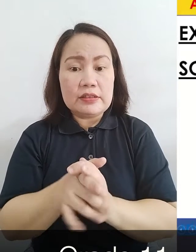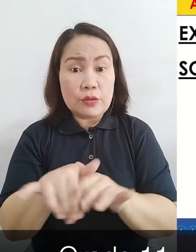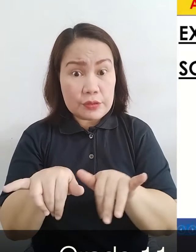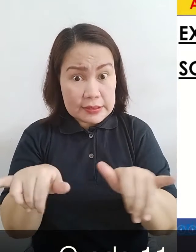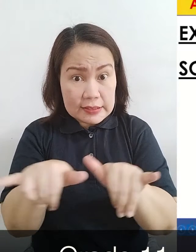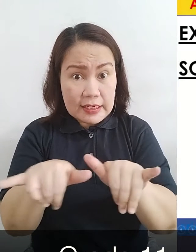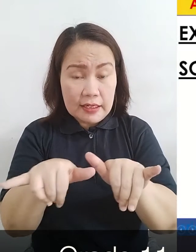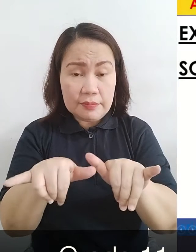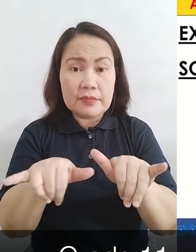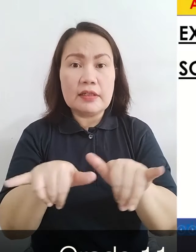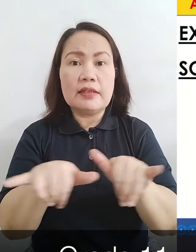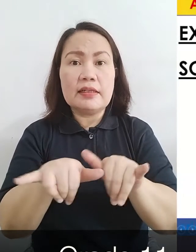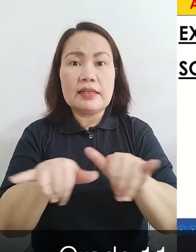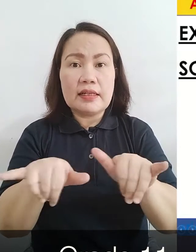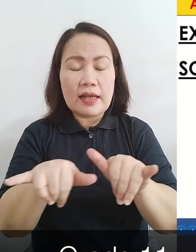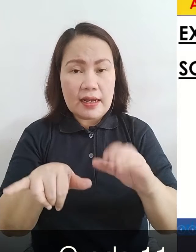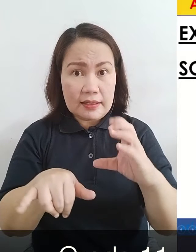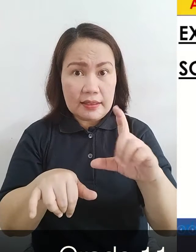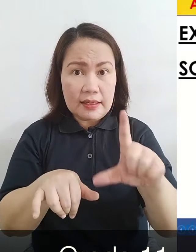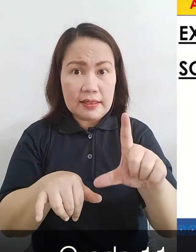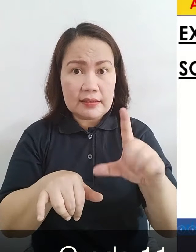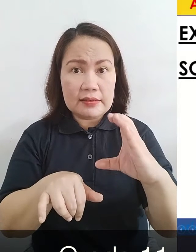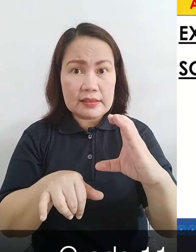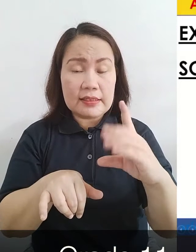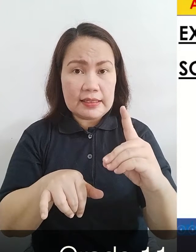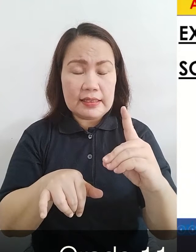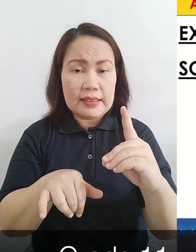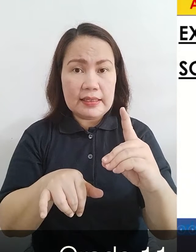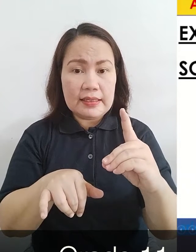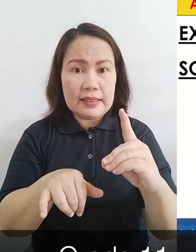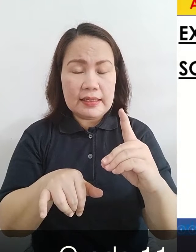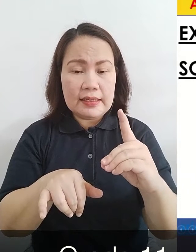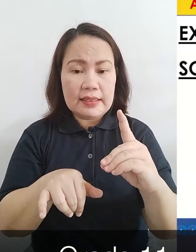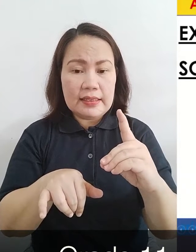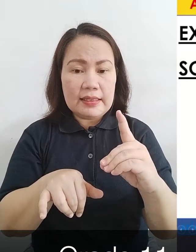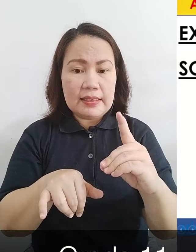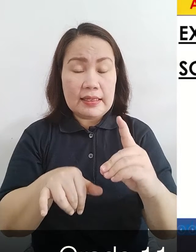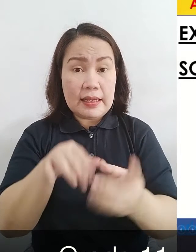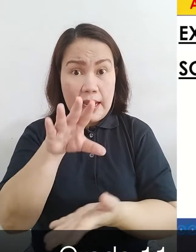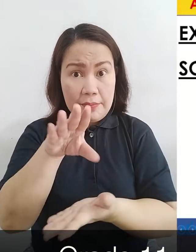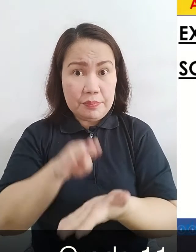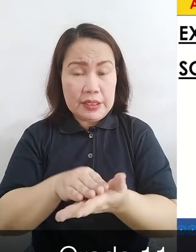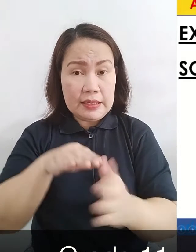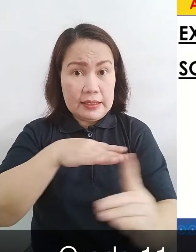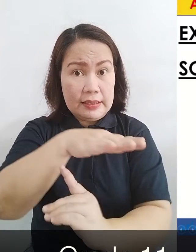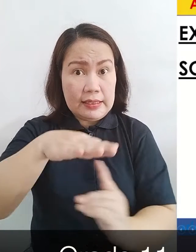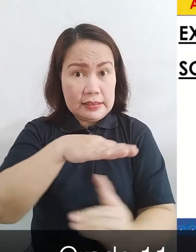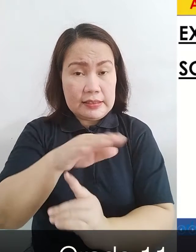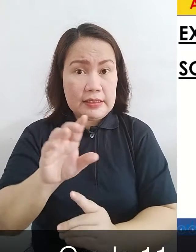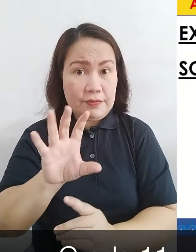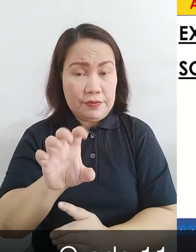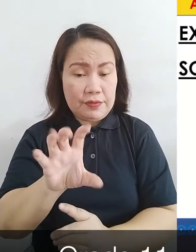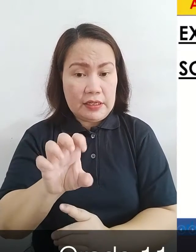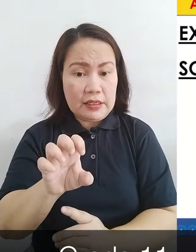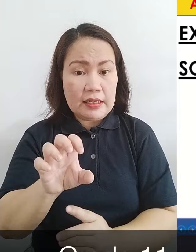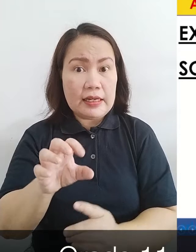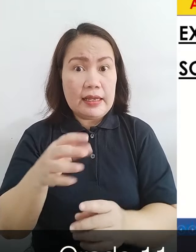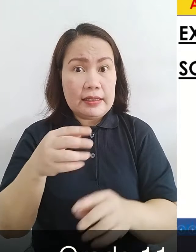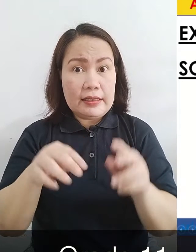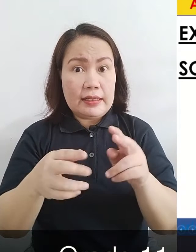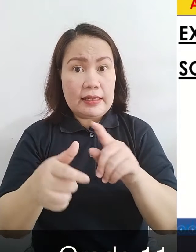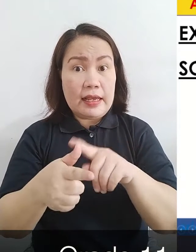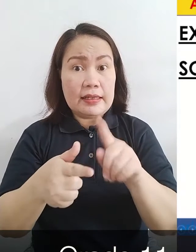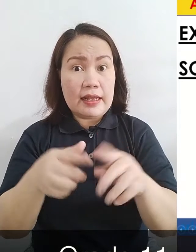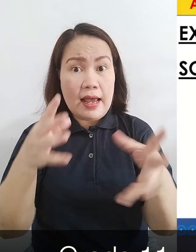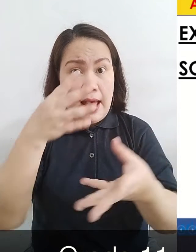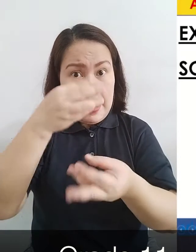So since same na yung LCD natin, so ang gagawin na lang natin, add natin yung numerator and then copy